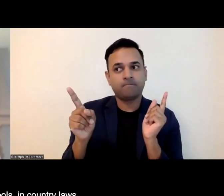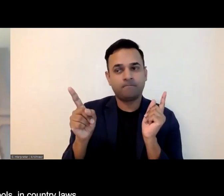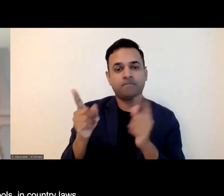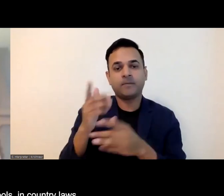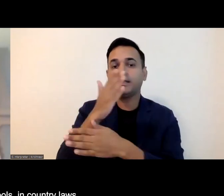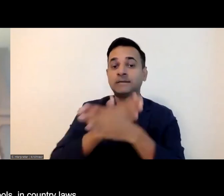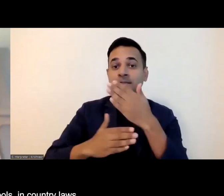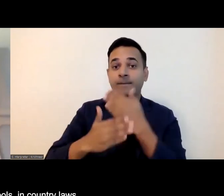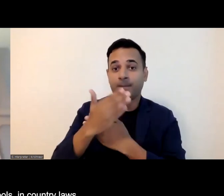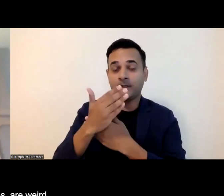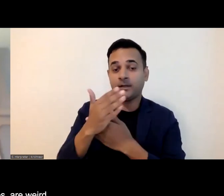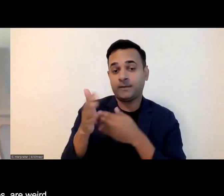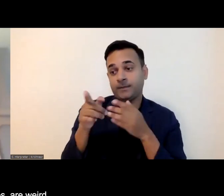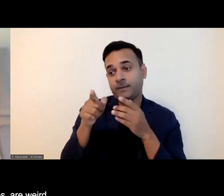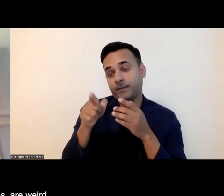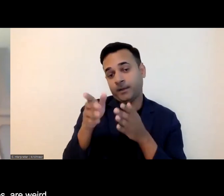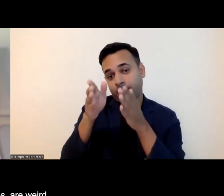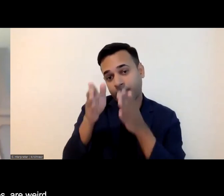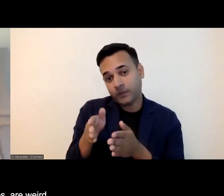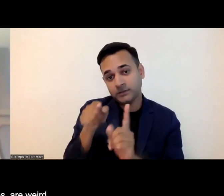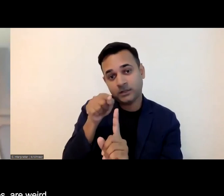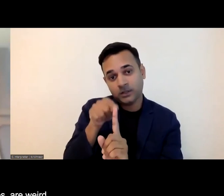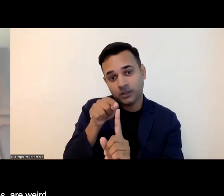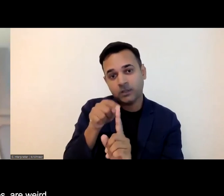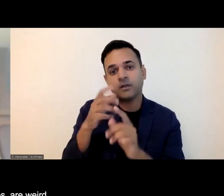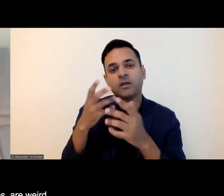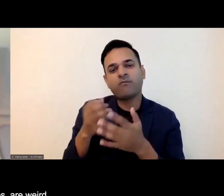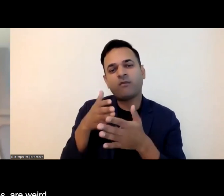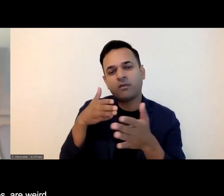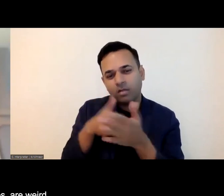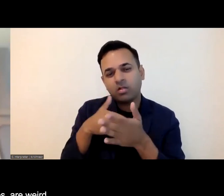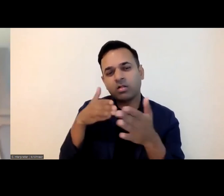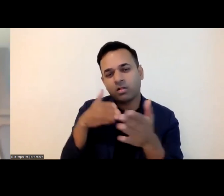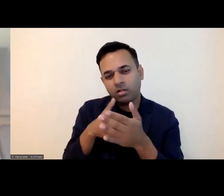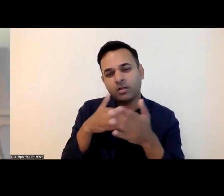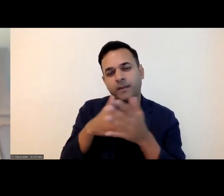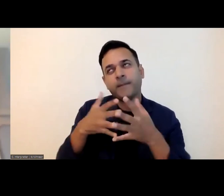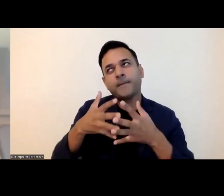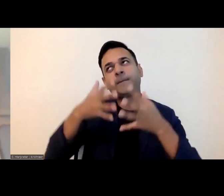in country laws, in shops are weird. Weird mean weird.